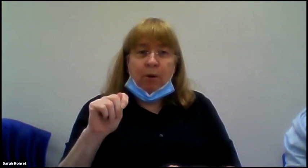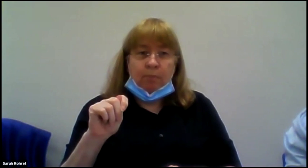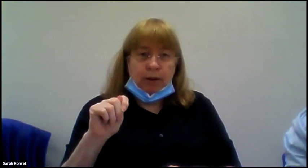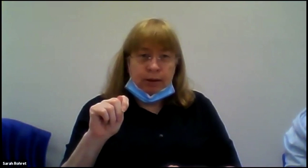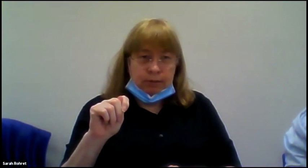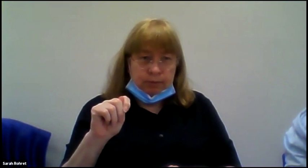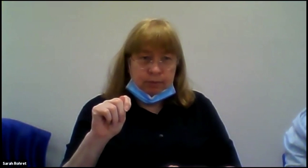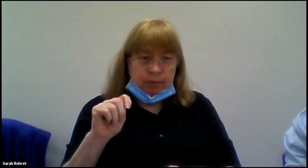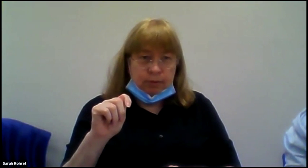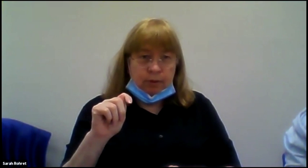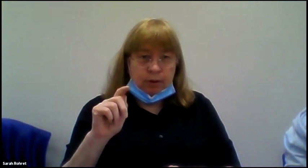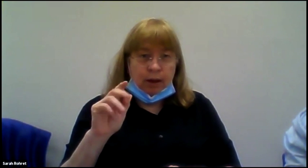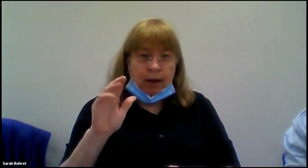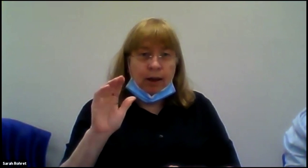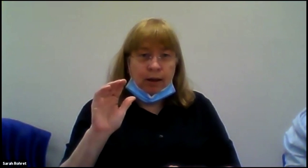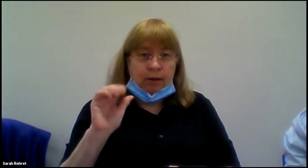apartment. Yeah.